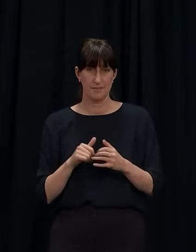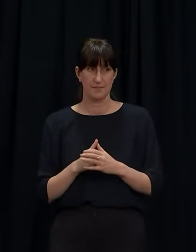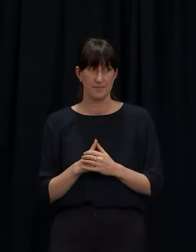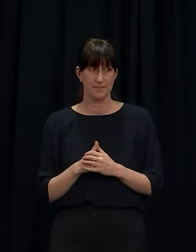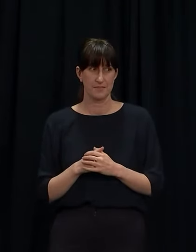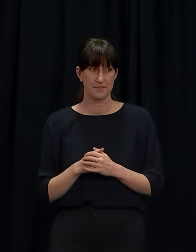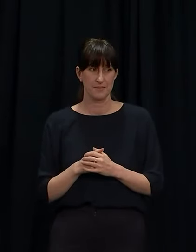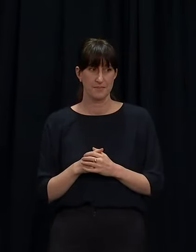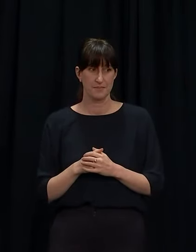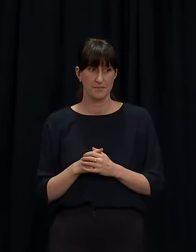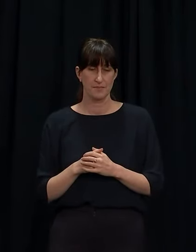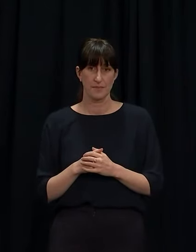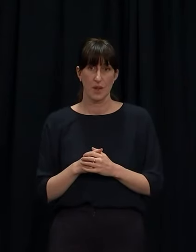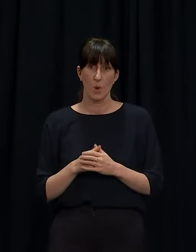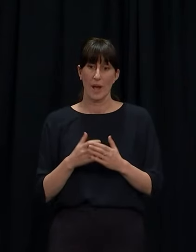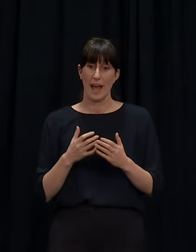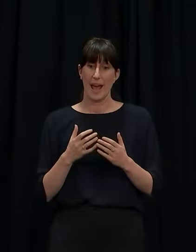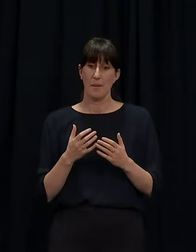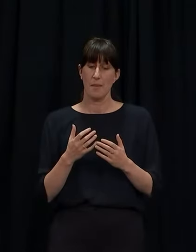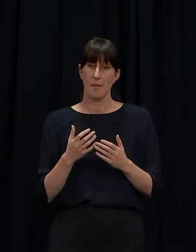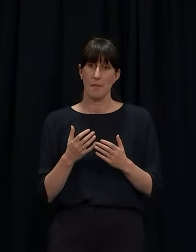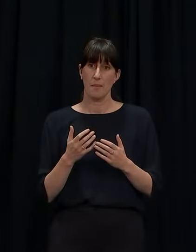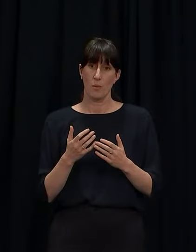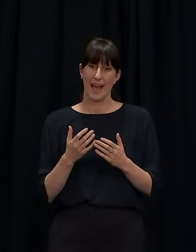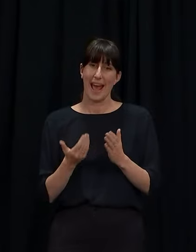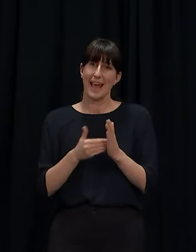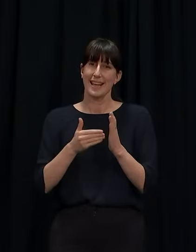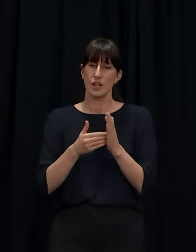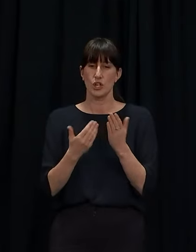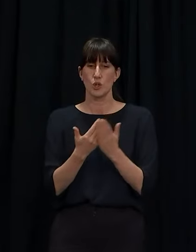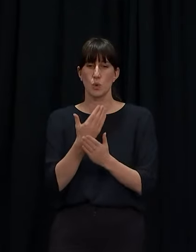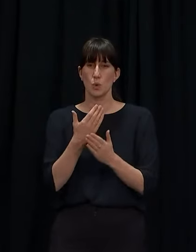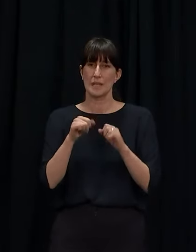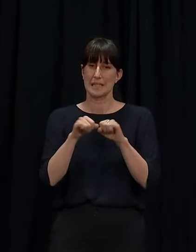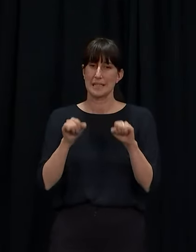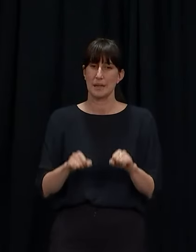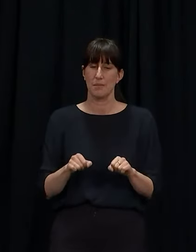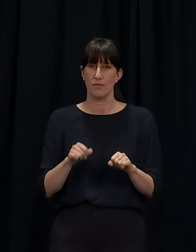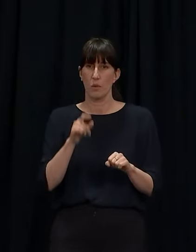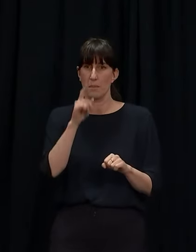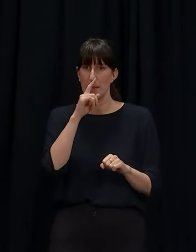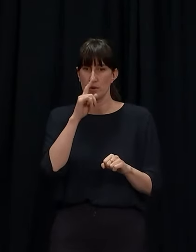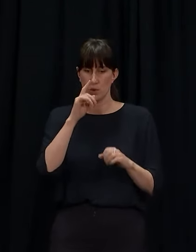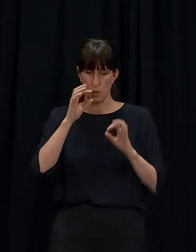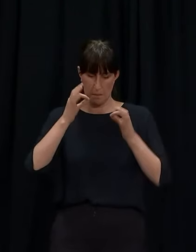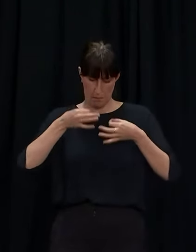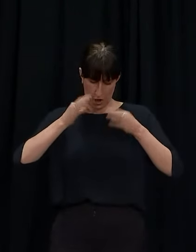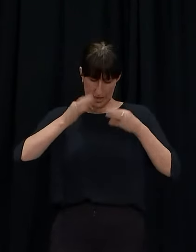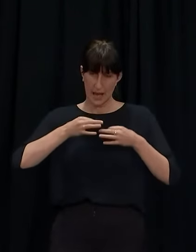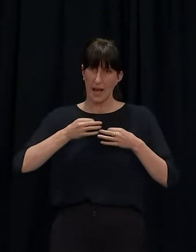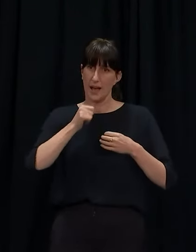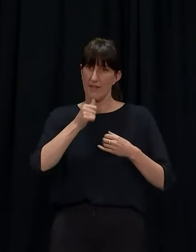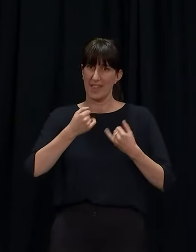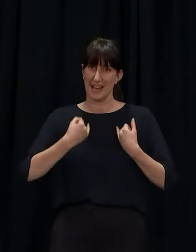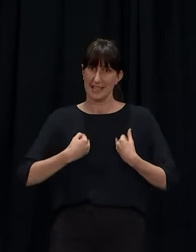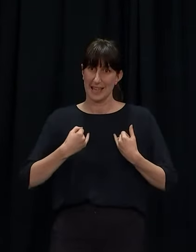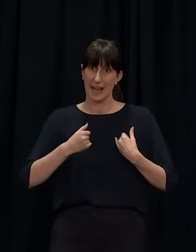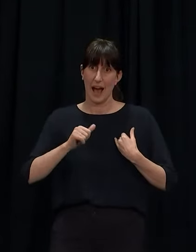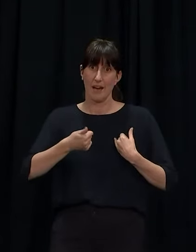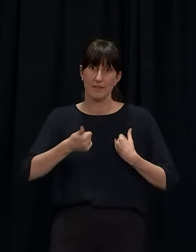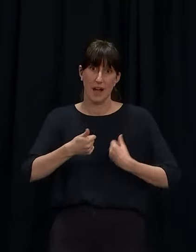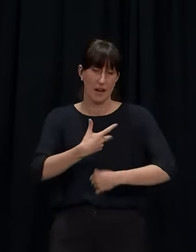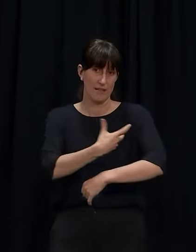people who have been vaccinated to monitor any symptoms, and that is the post-vaccine symptom